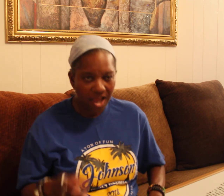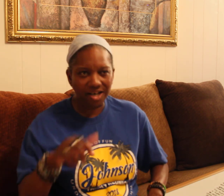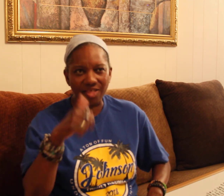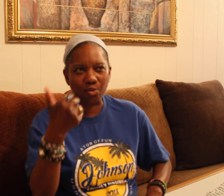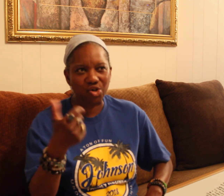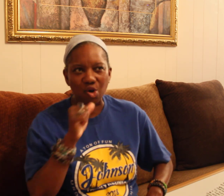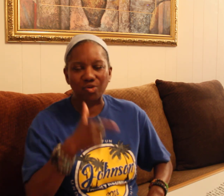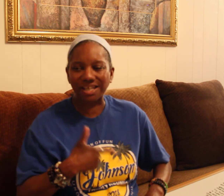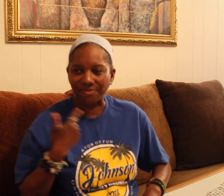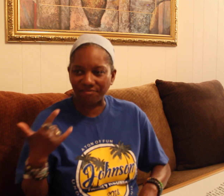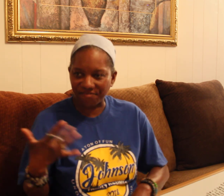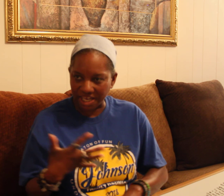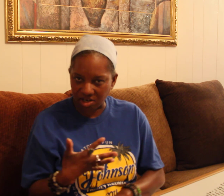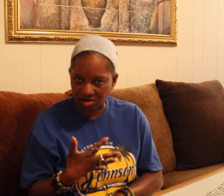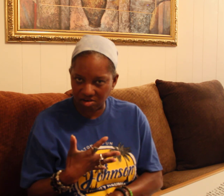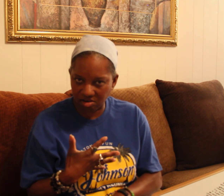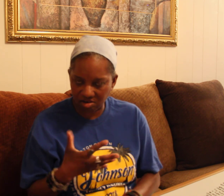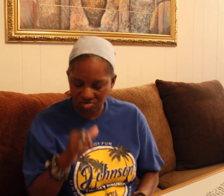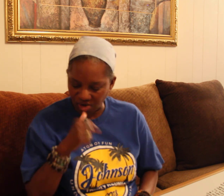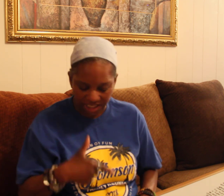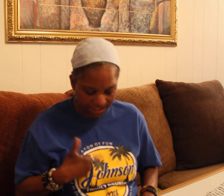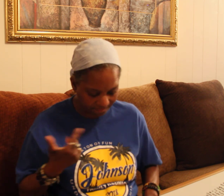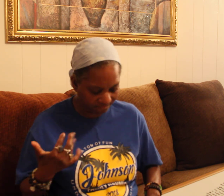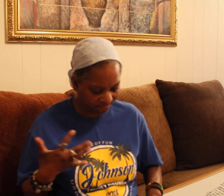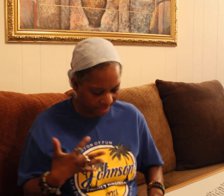In other words, don't live in fear. Do not live in fear.